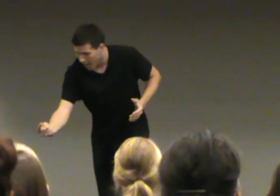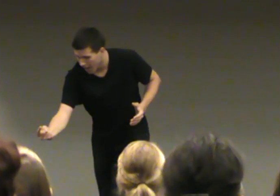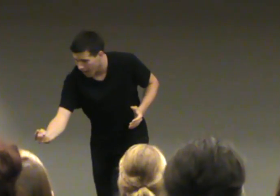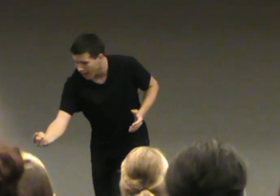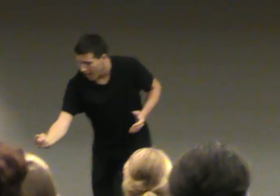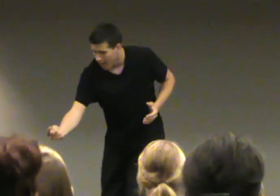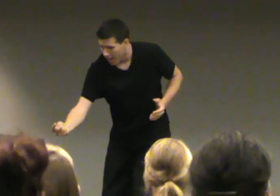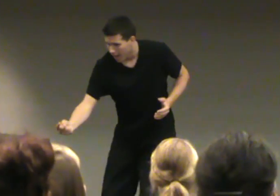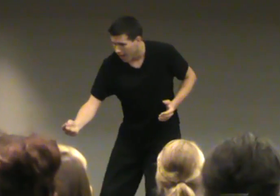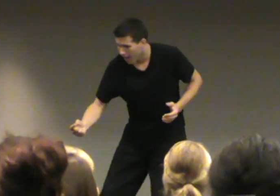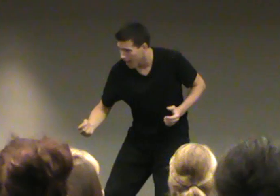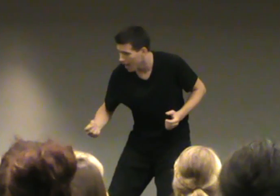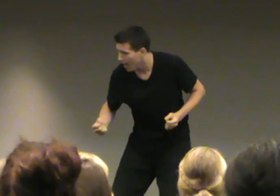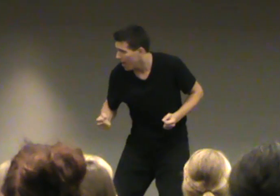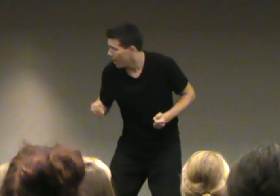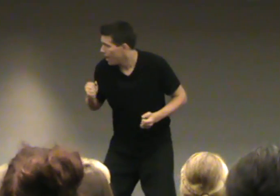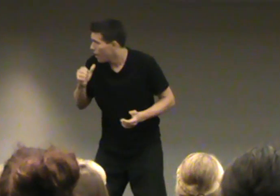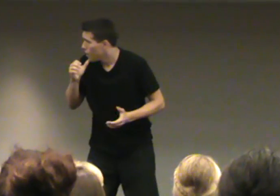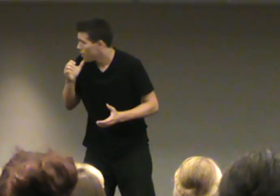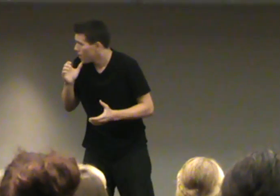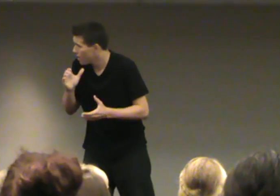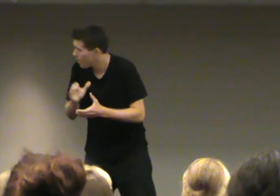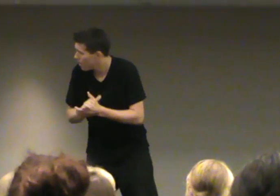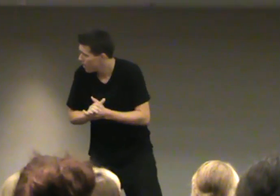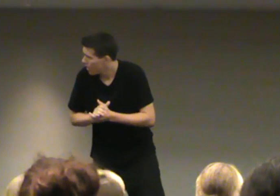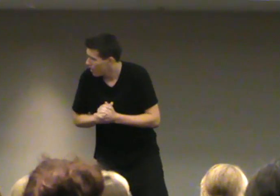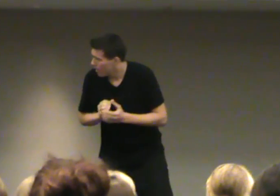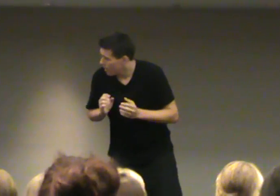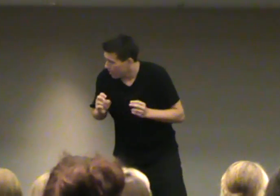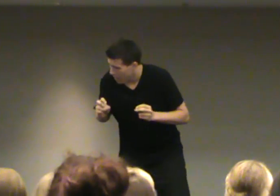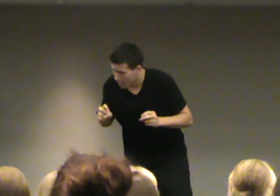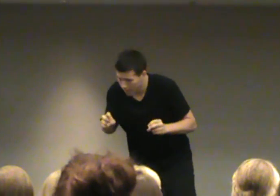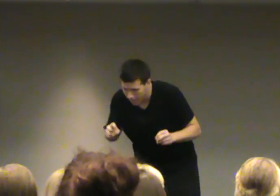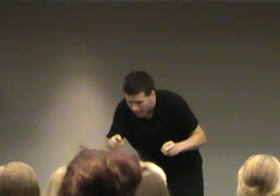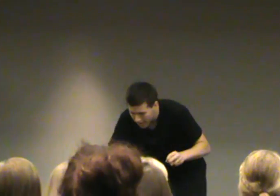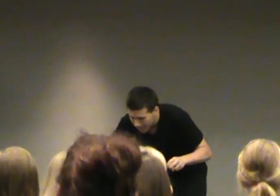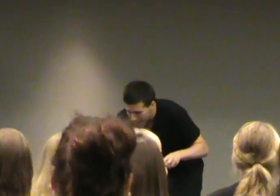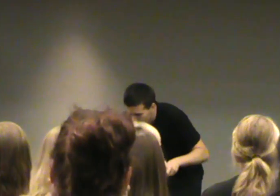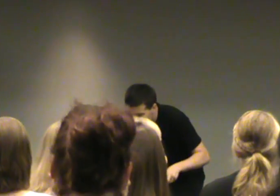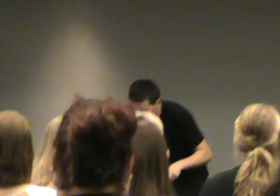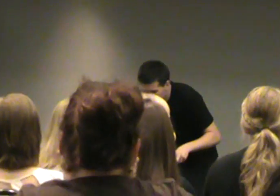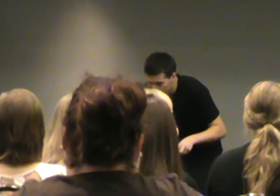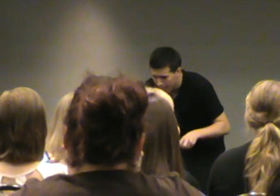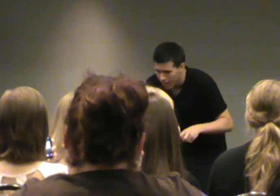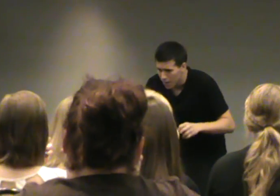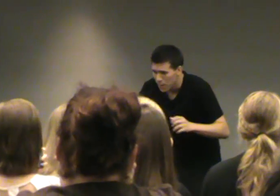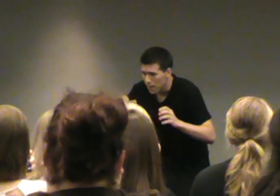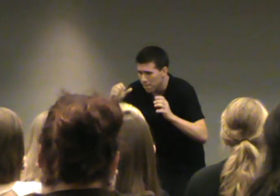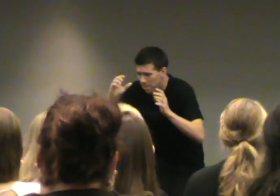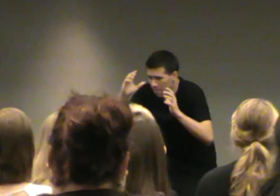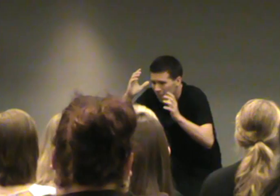our sides. My wife knelt down and held her close, and at last she could